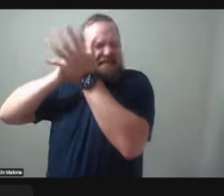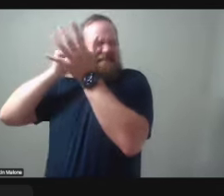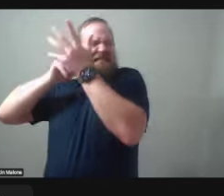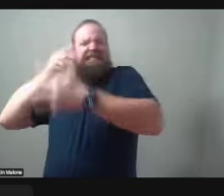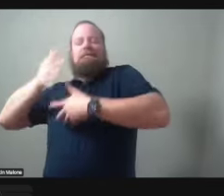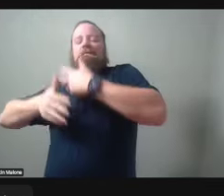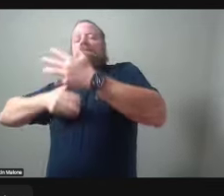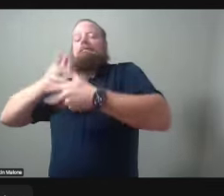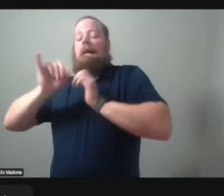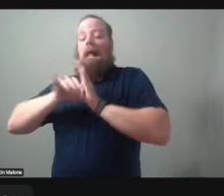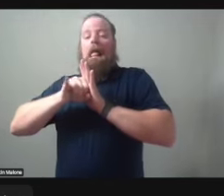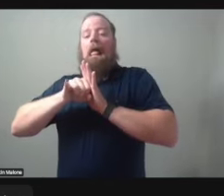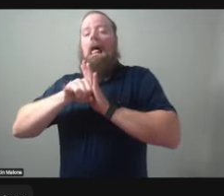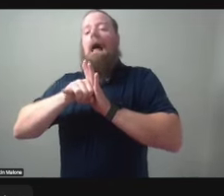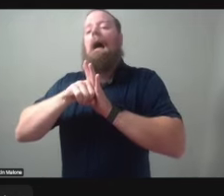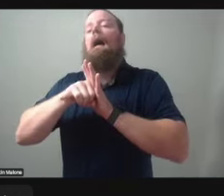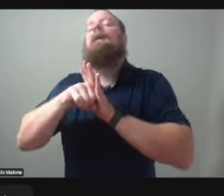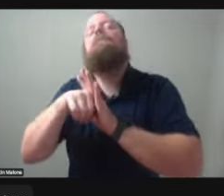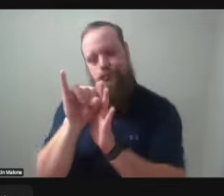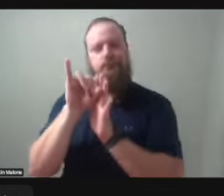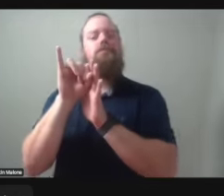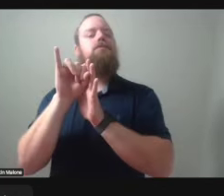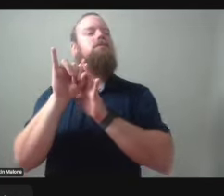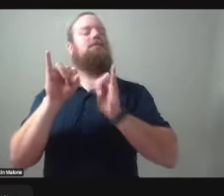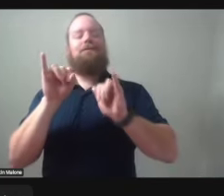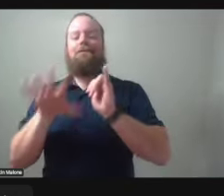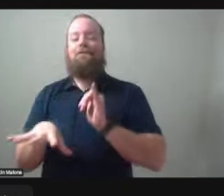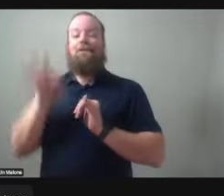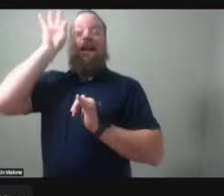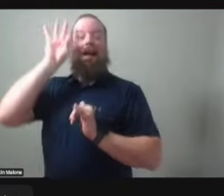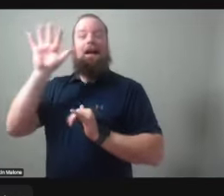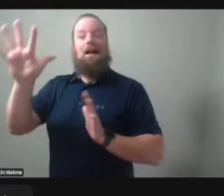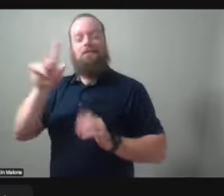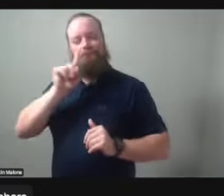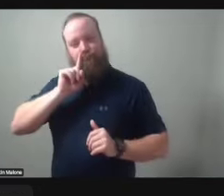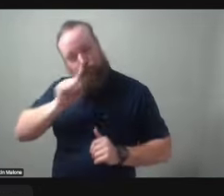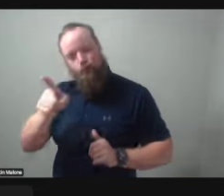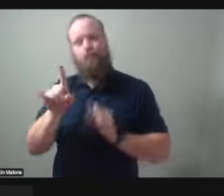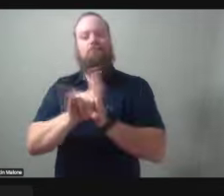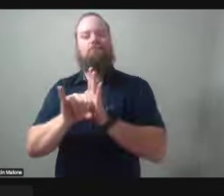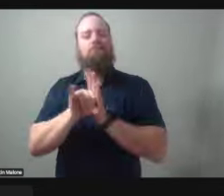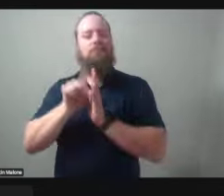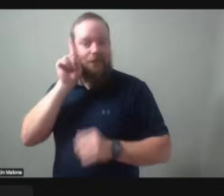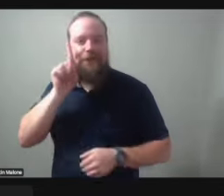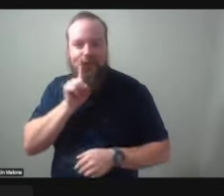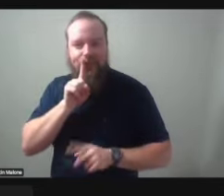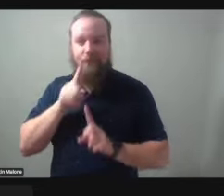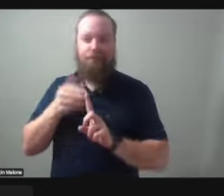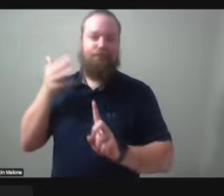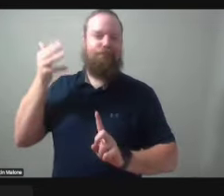a different experience for me. I definitely struggled. I had an identity crisis